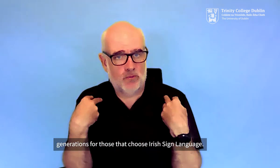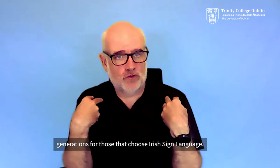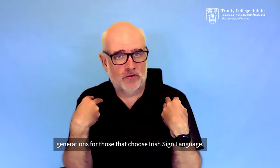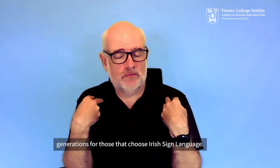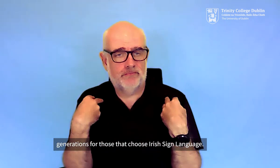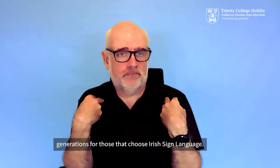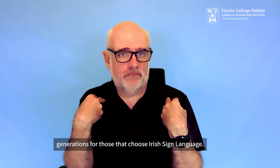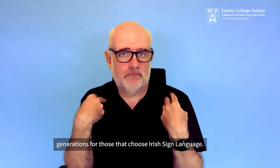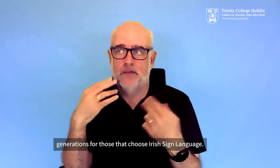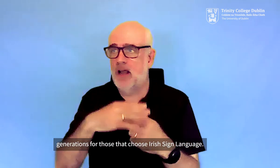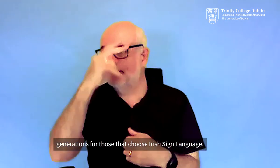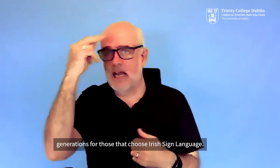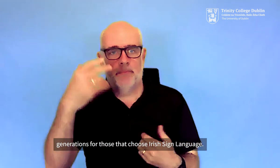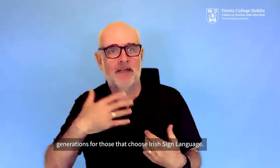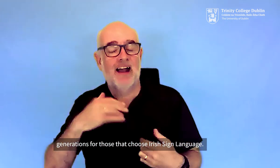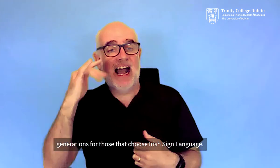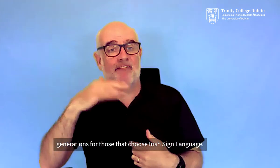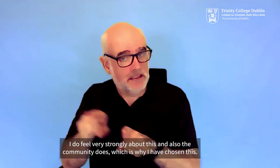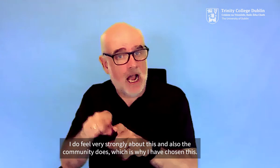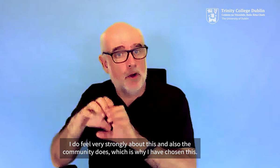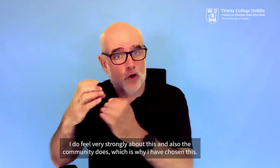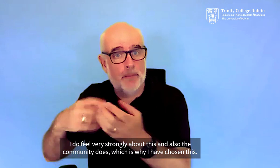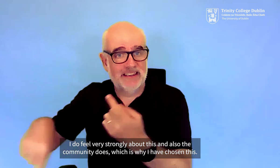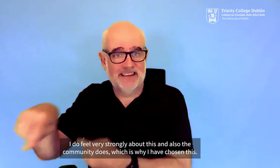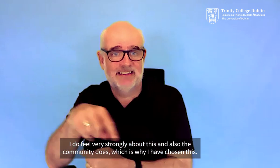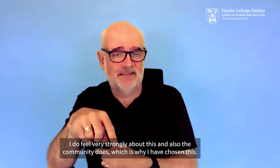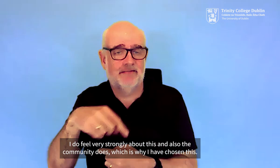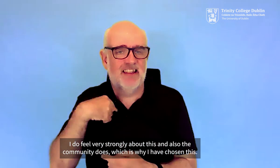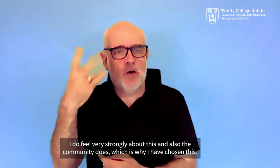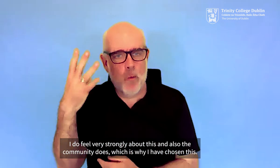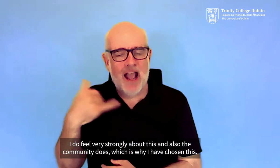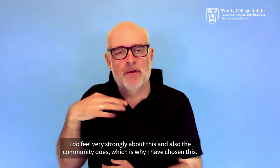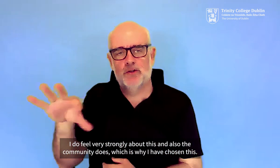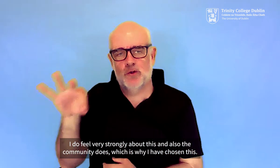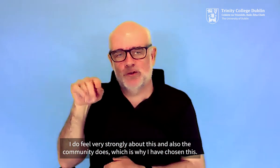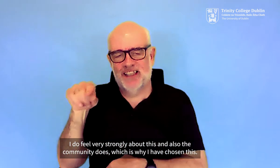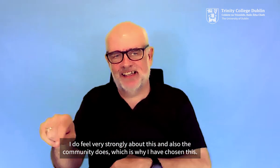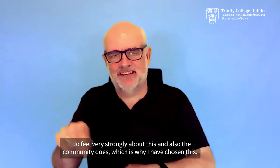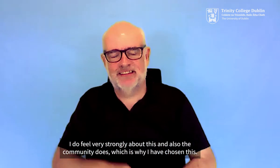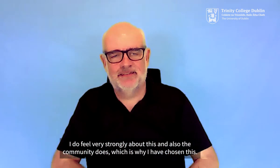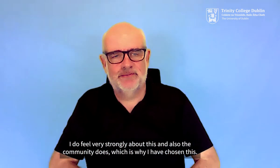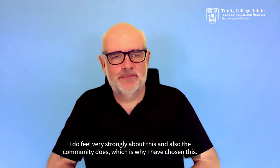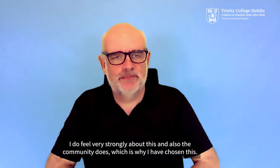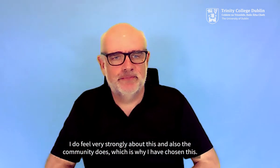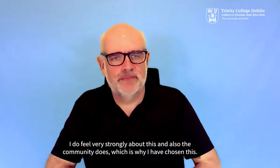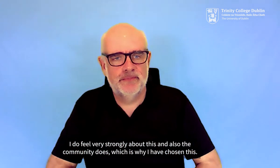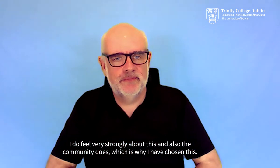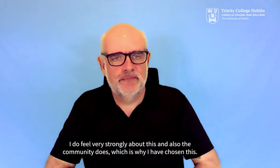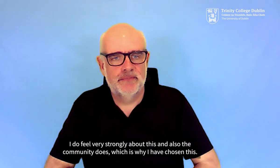for those that use Irish Sign Language. I do feel very strongly about this and also the community does. And that's why